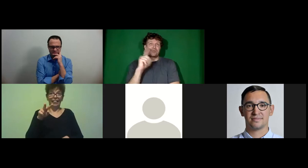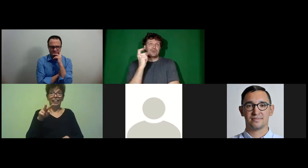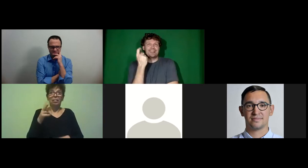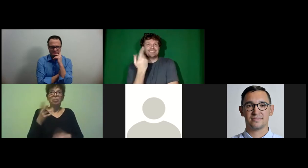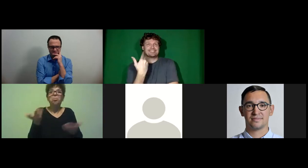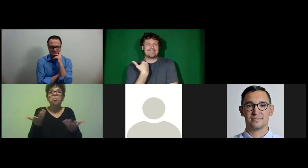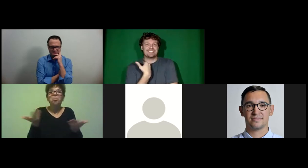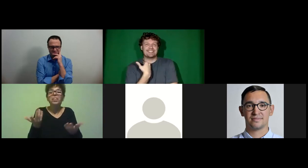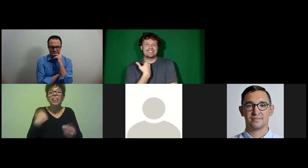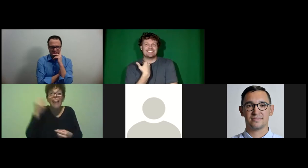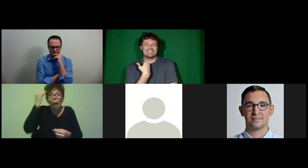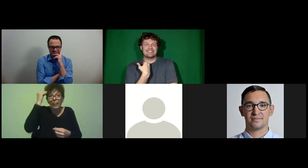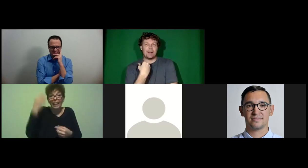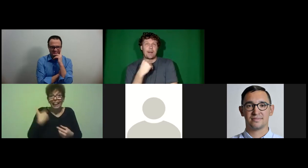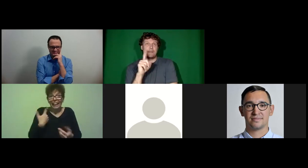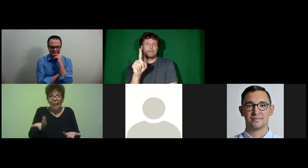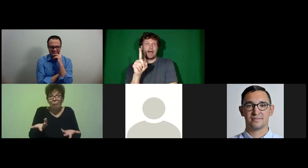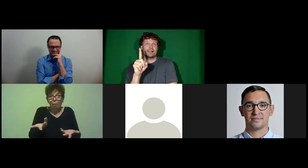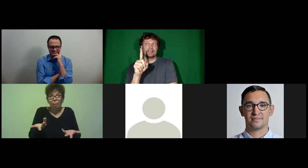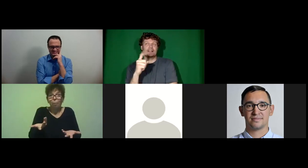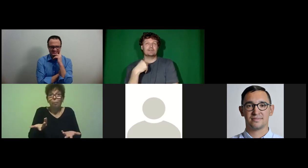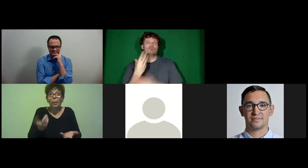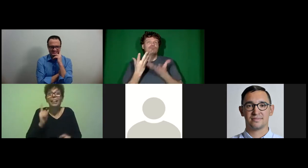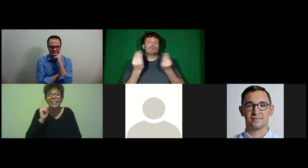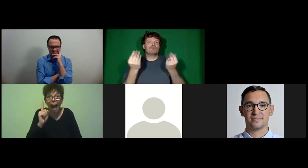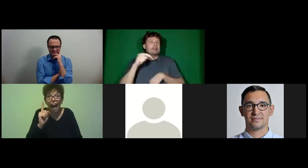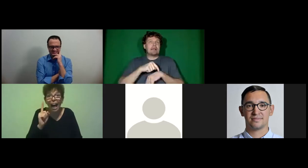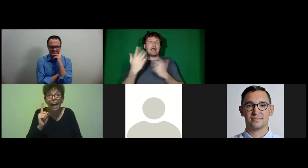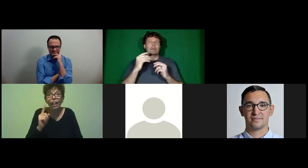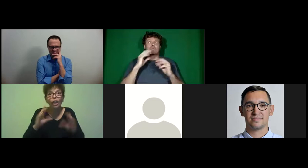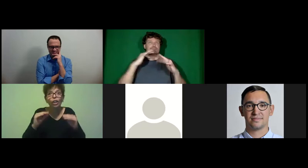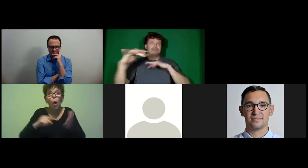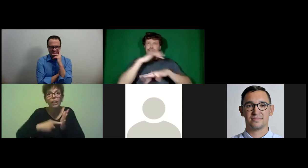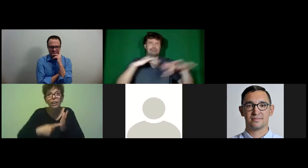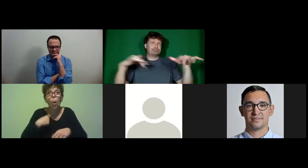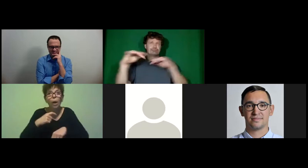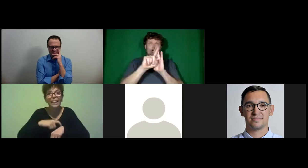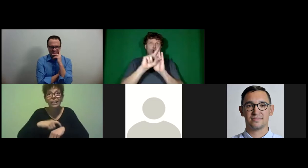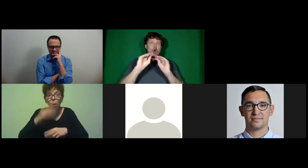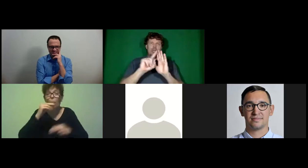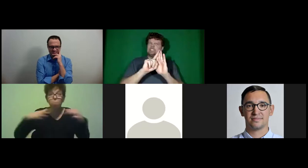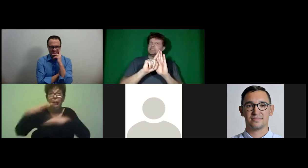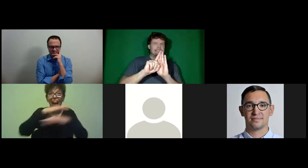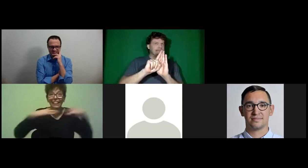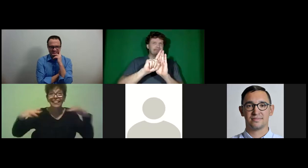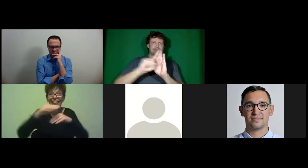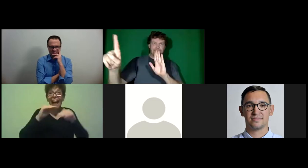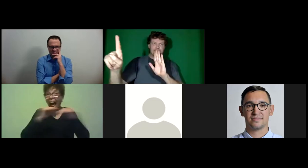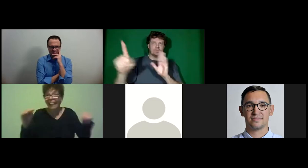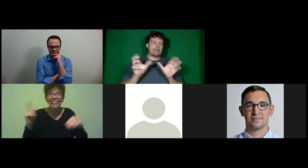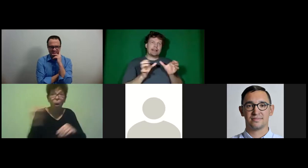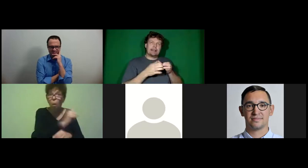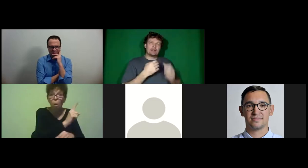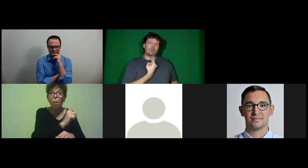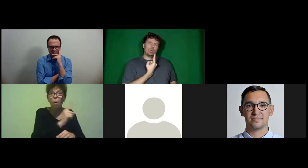but I didn't understand what he was saying. And so the other players would get all aggravated and really pumped up by these